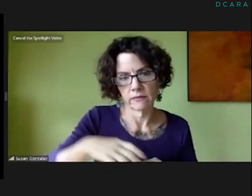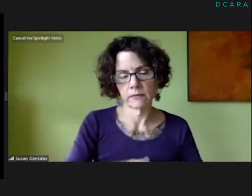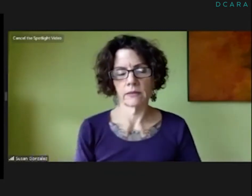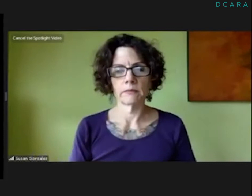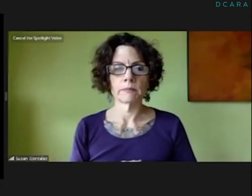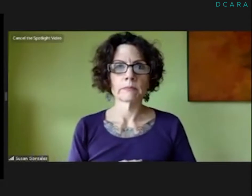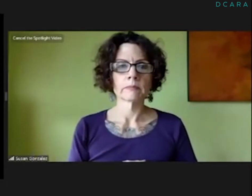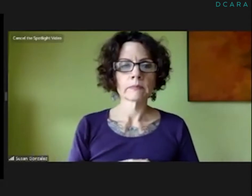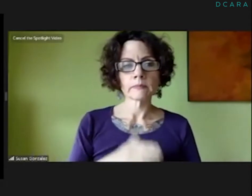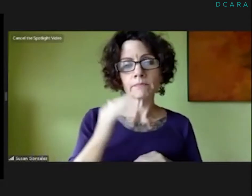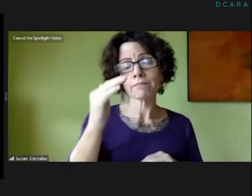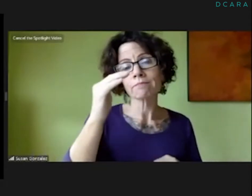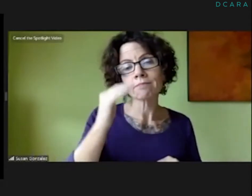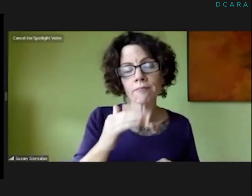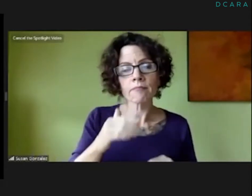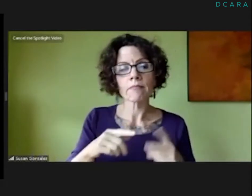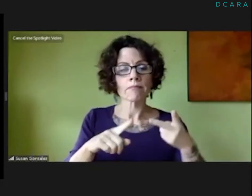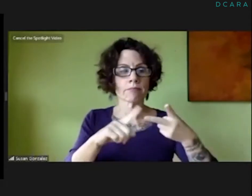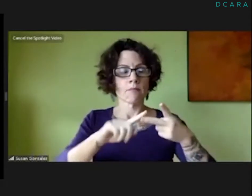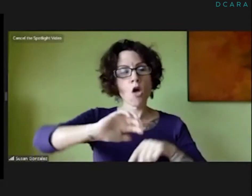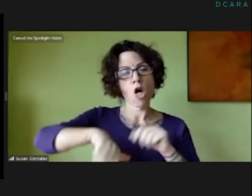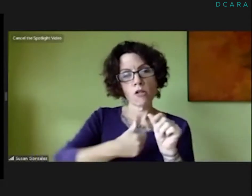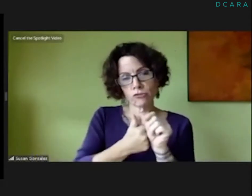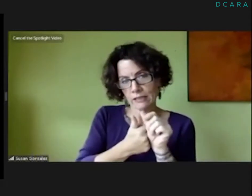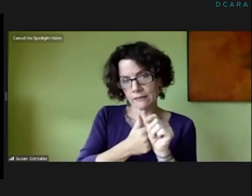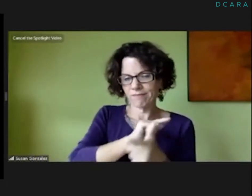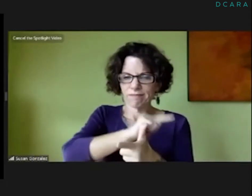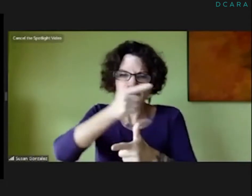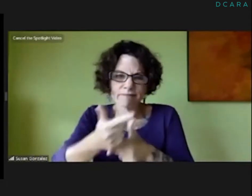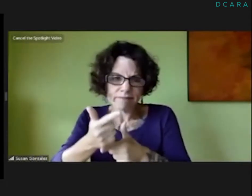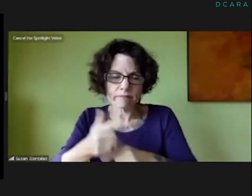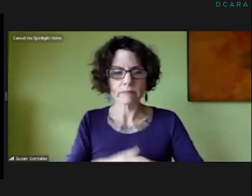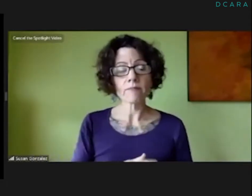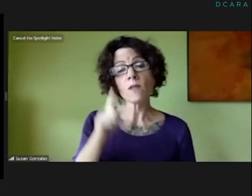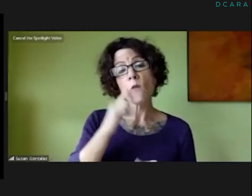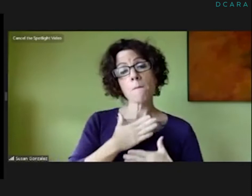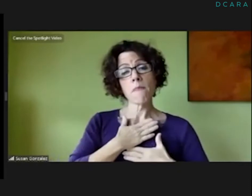want to make sure that the person that you designate or ask is going to be able to handle that.